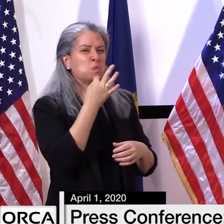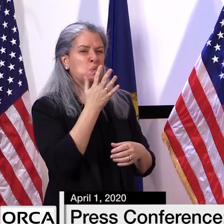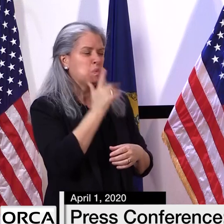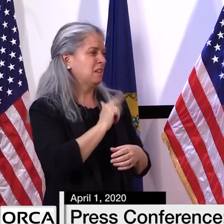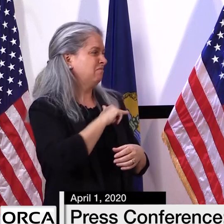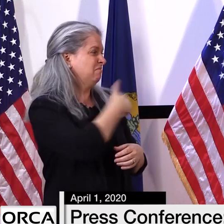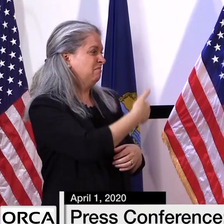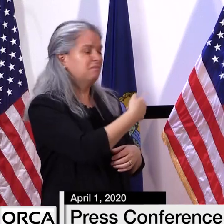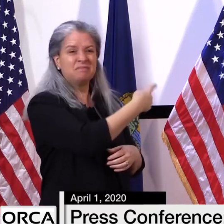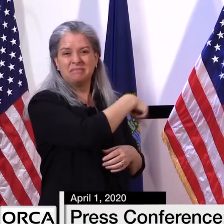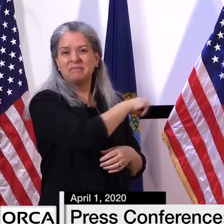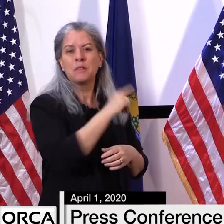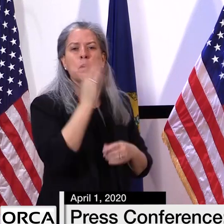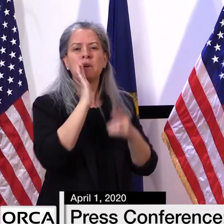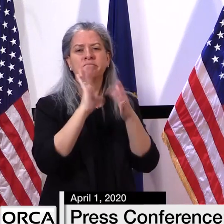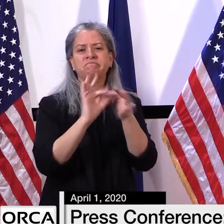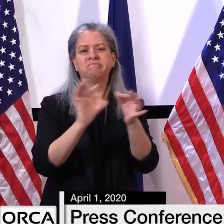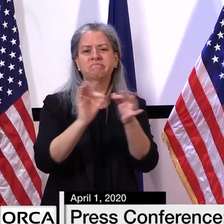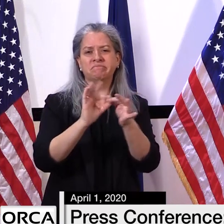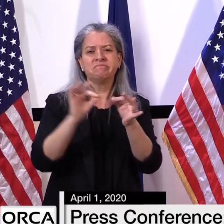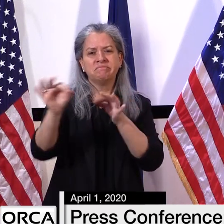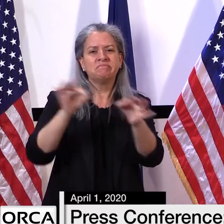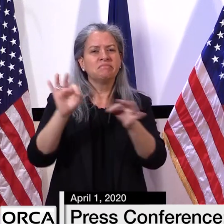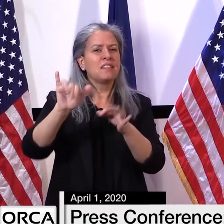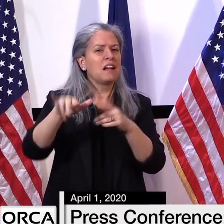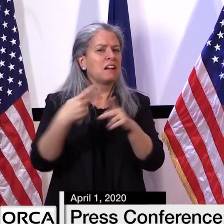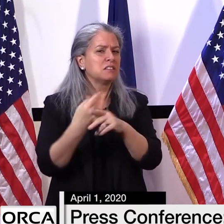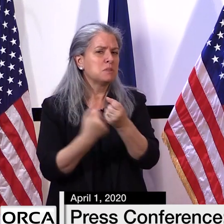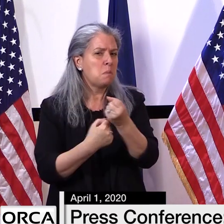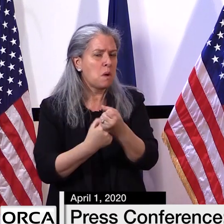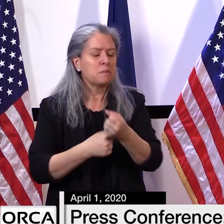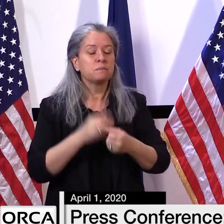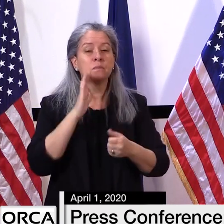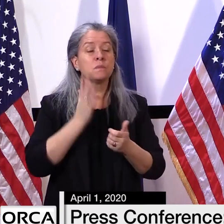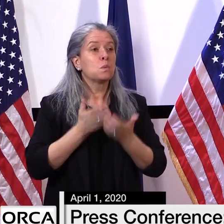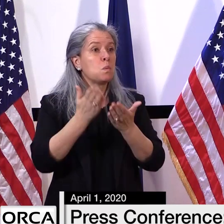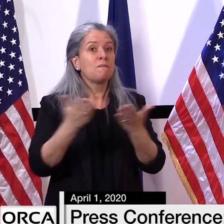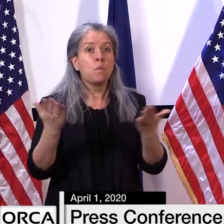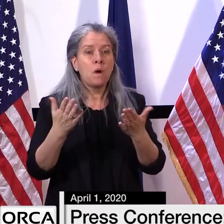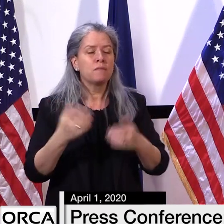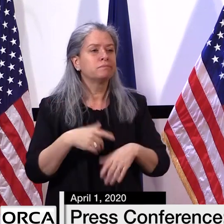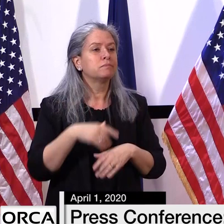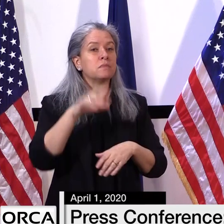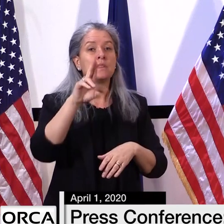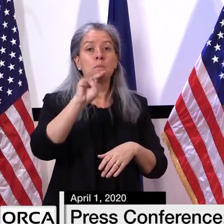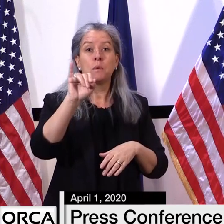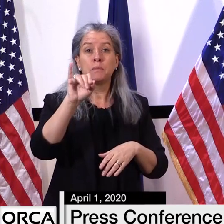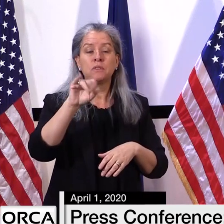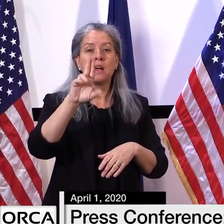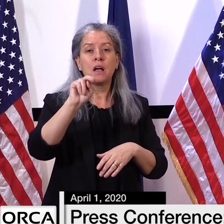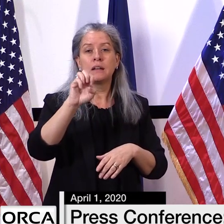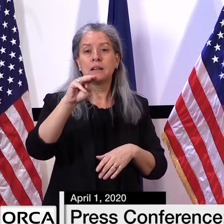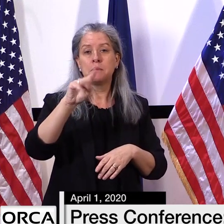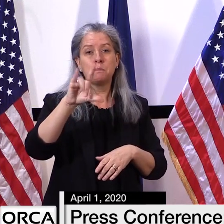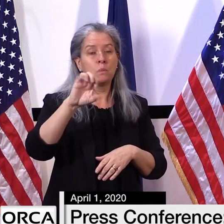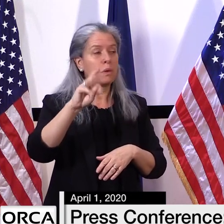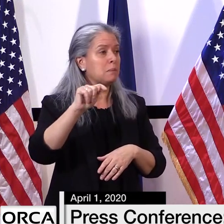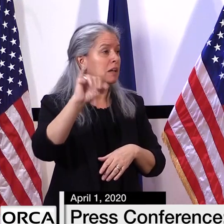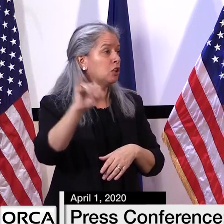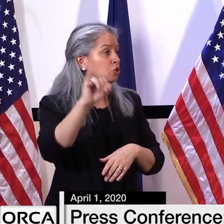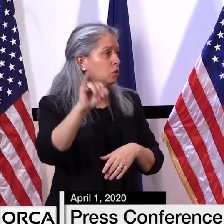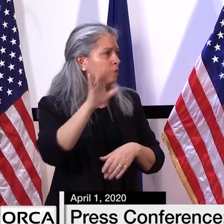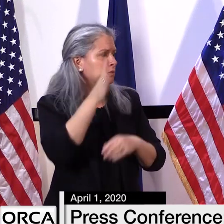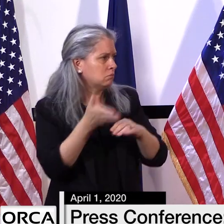support that's on the way. Things like expanded unemployment insurance and help for those who might